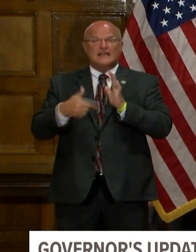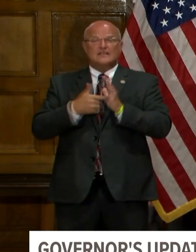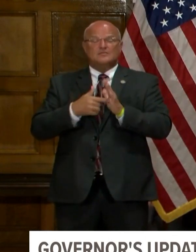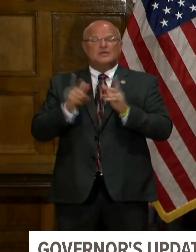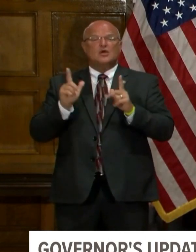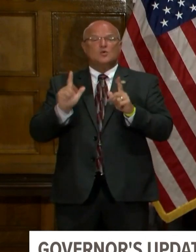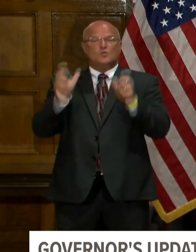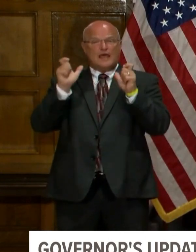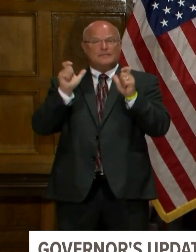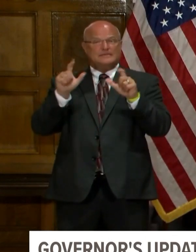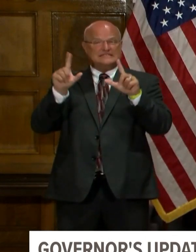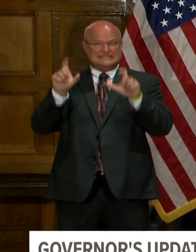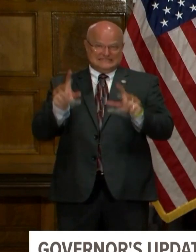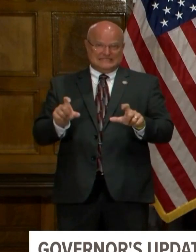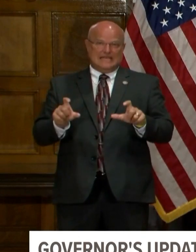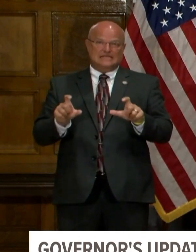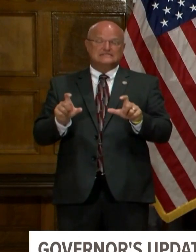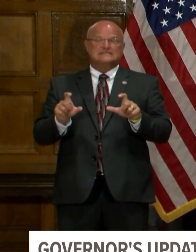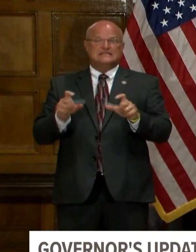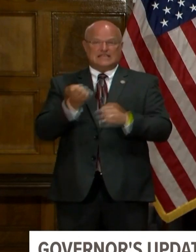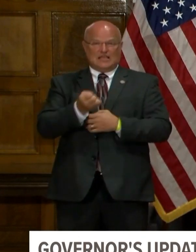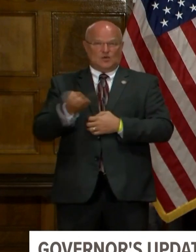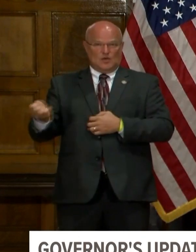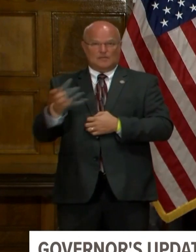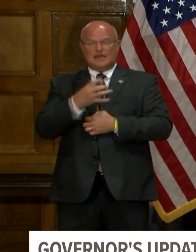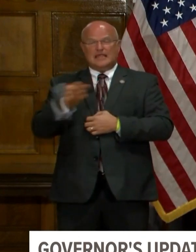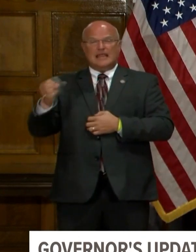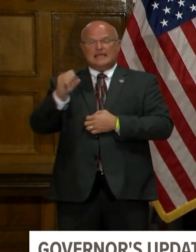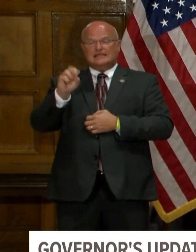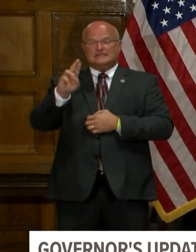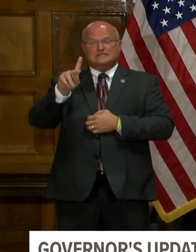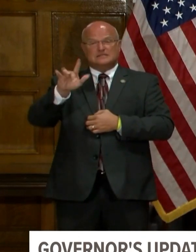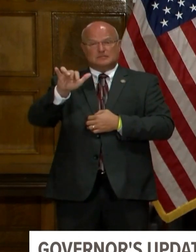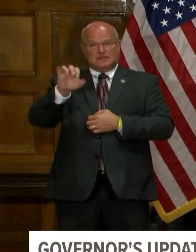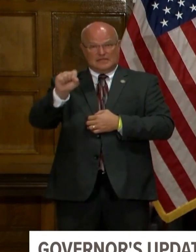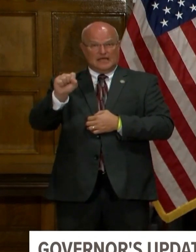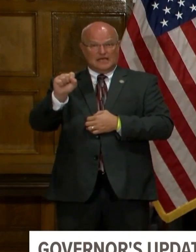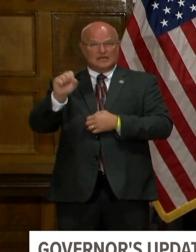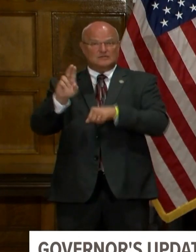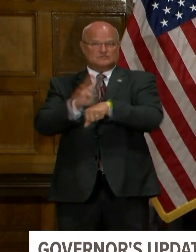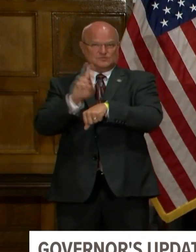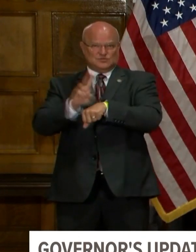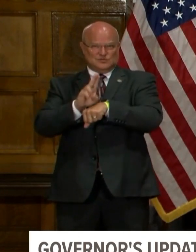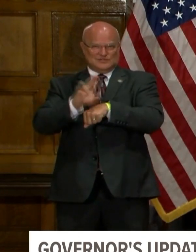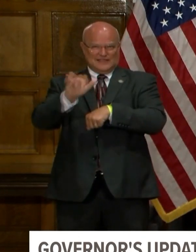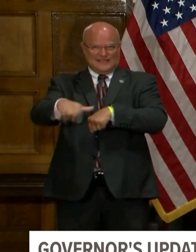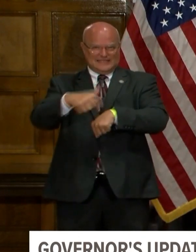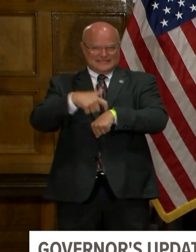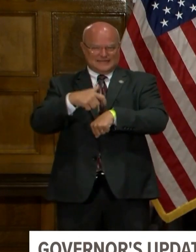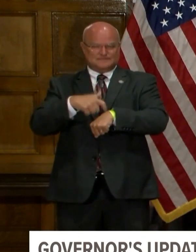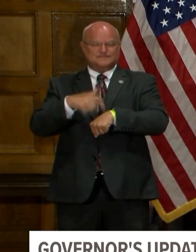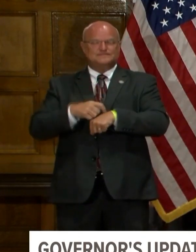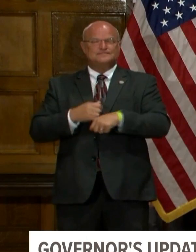rapid testing equipment and supplies that will be utilized in this